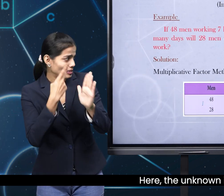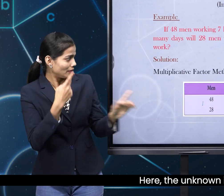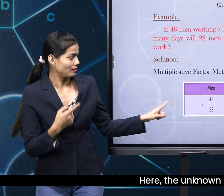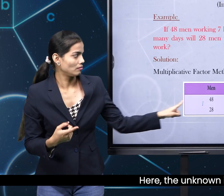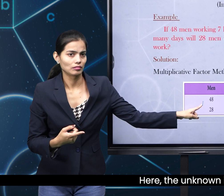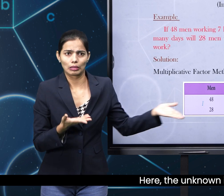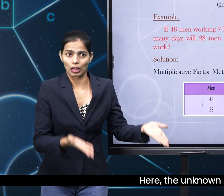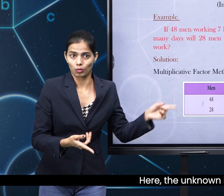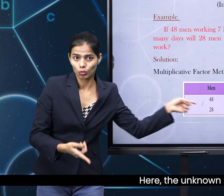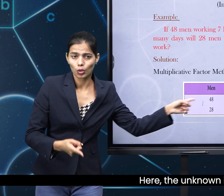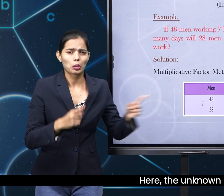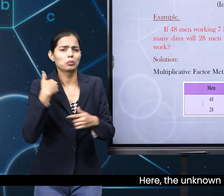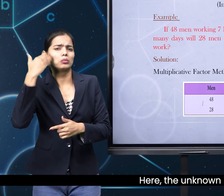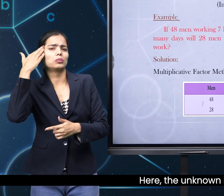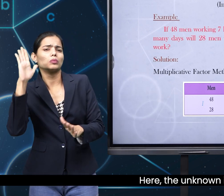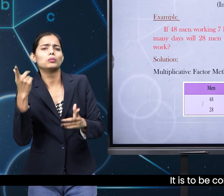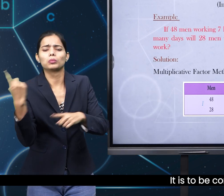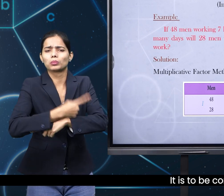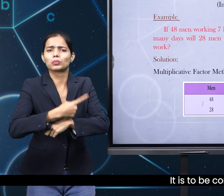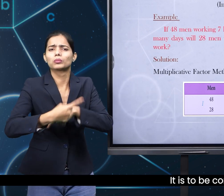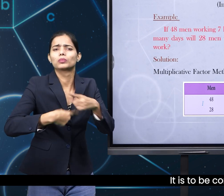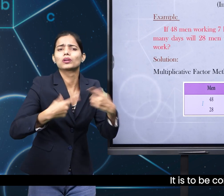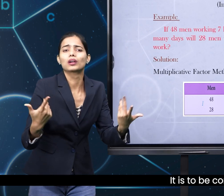Here, the unknown is the days x.